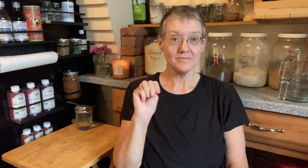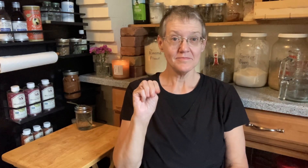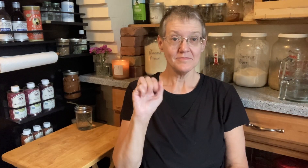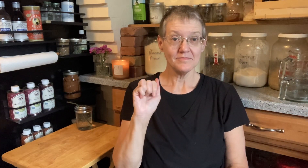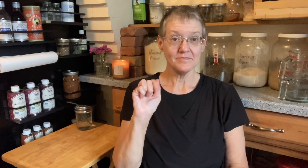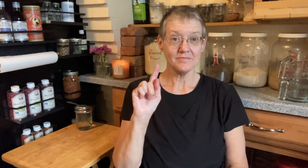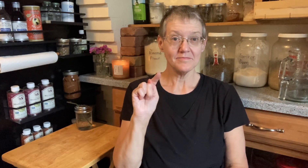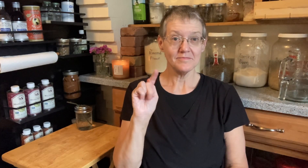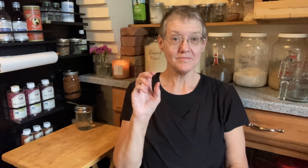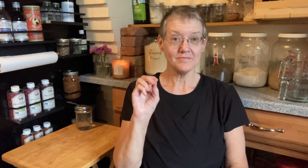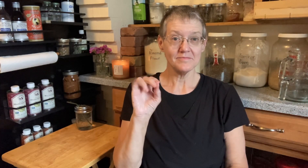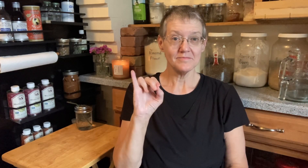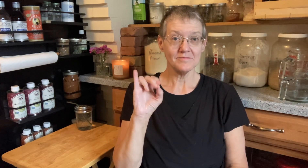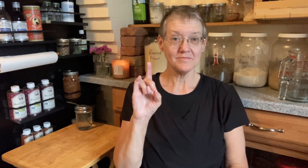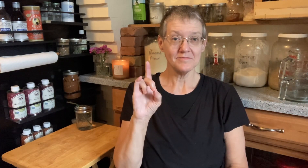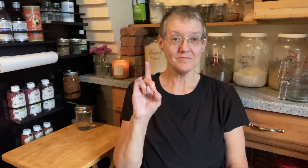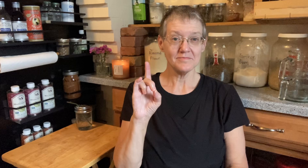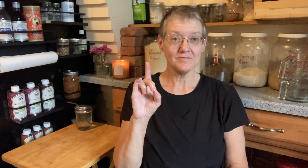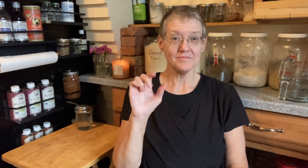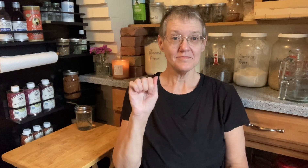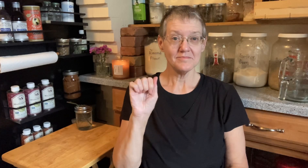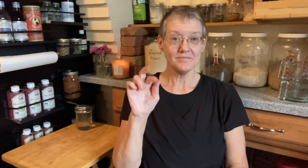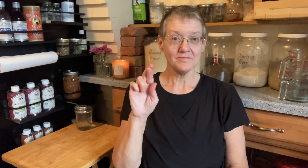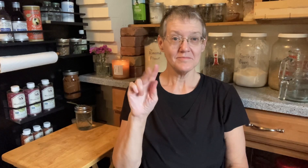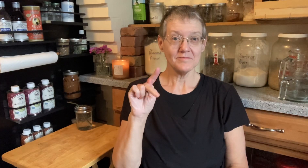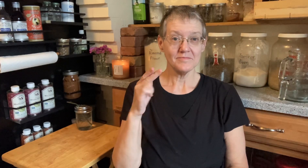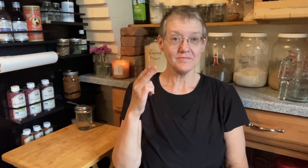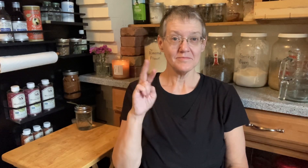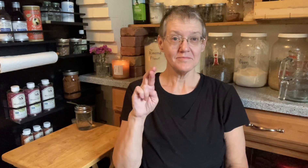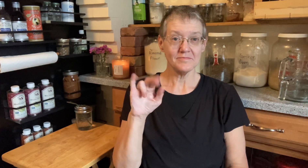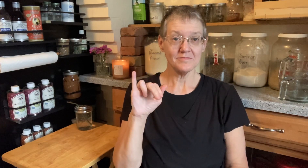I was hit by rheumatoid arthritis.